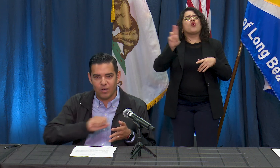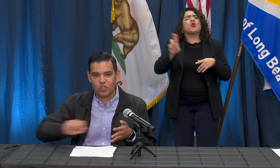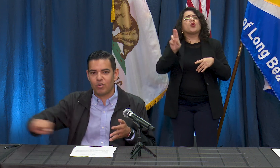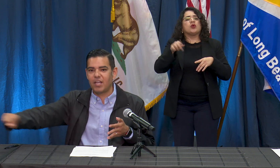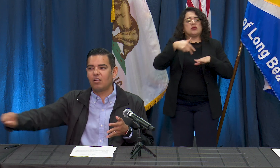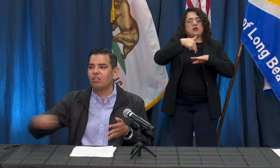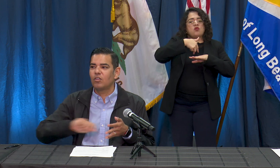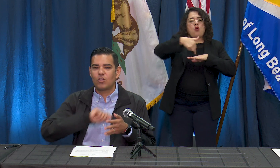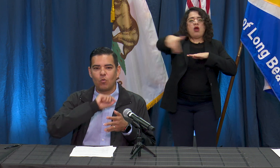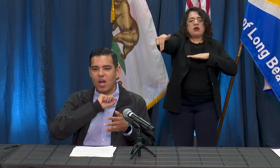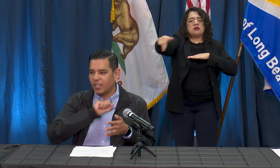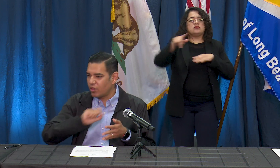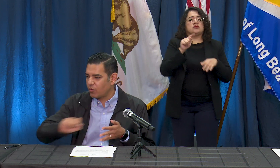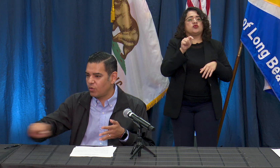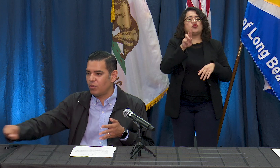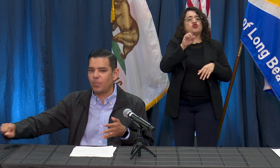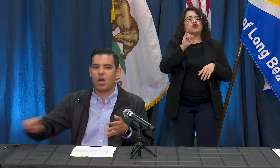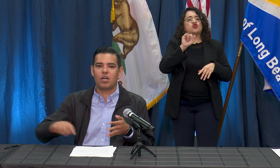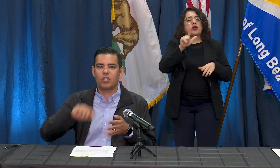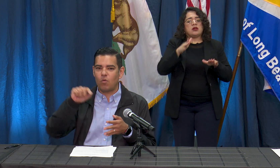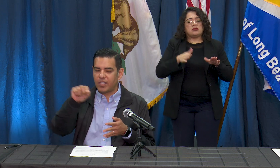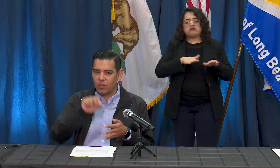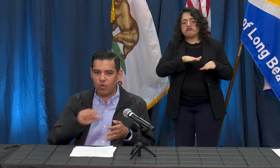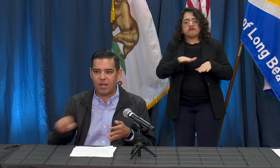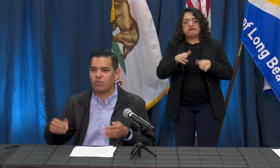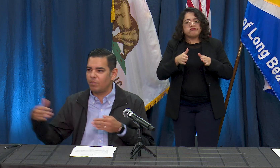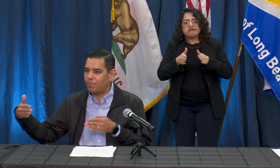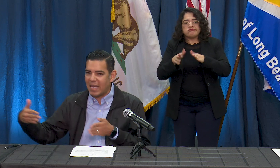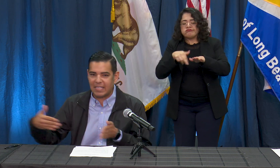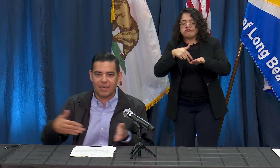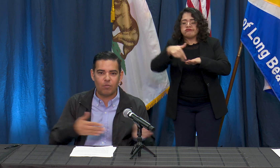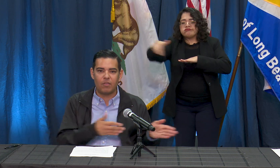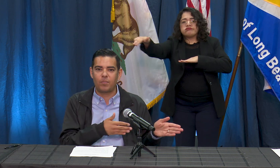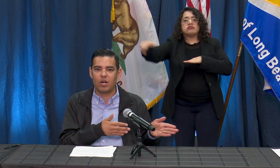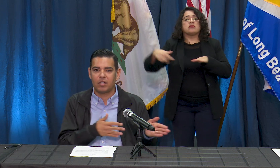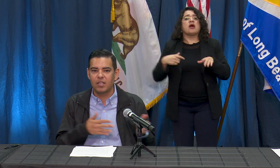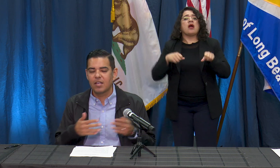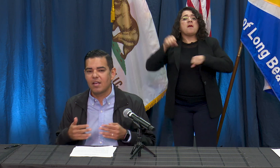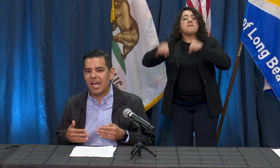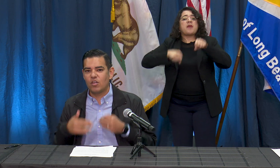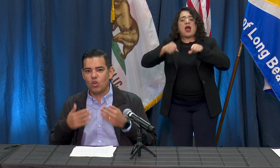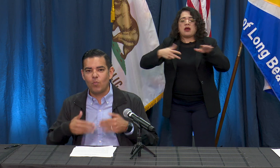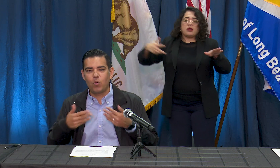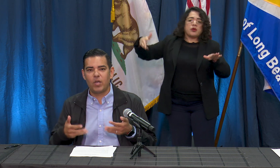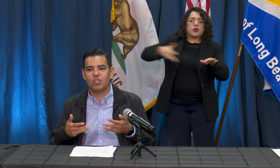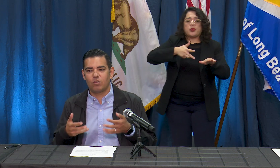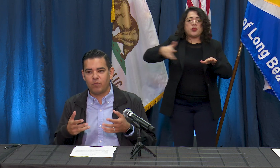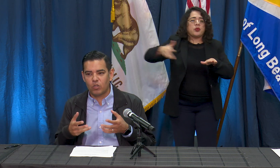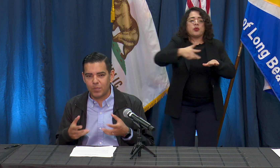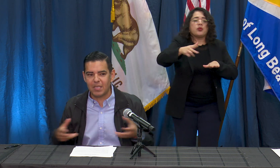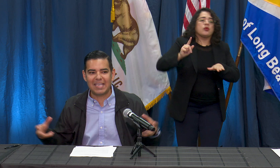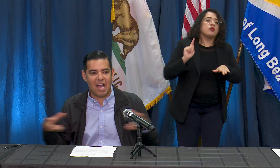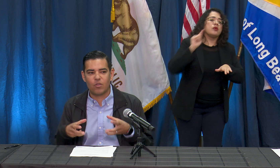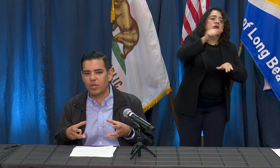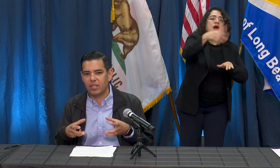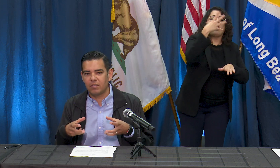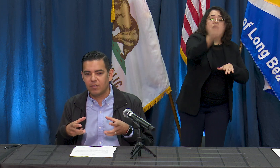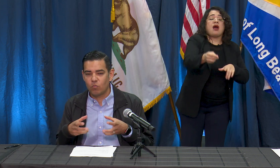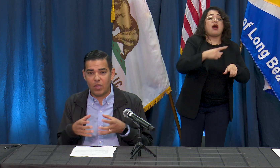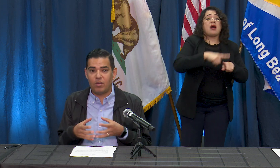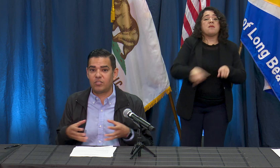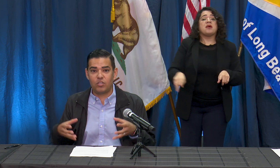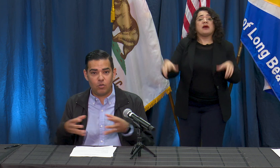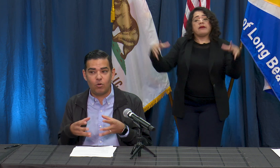you're walking on a trail, you're walking through the park, you're walking around, you're biking around the park. At no point should folks be